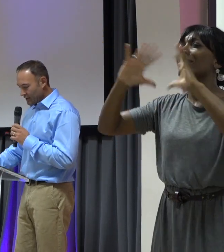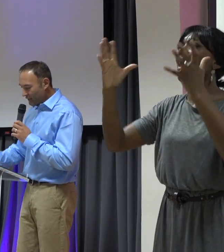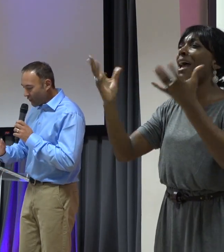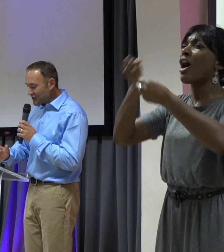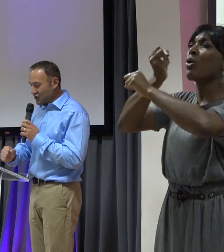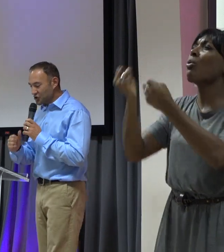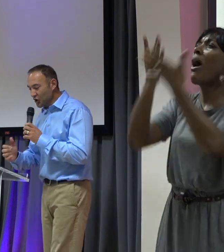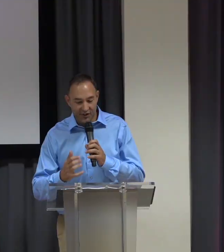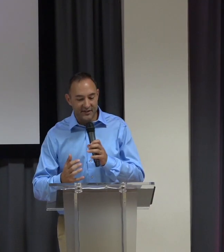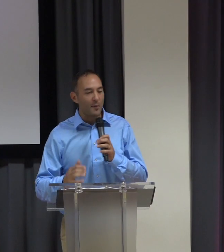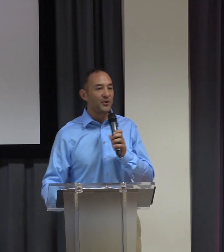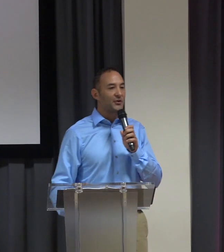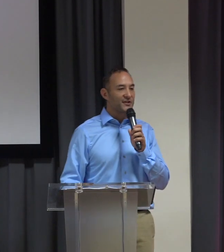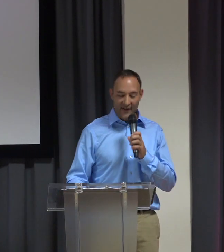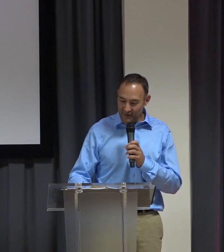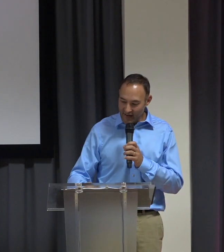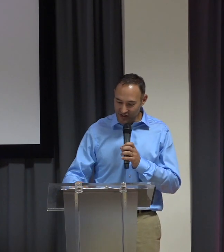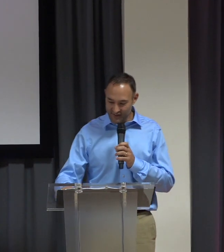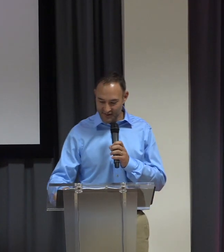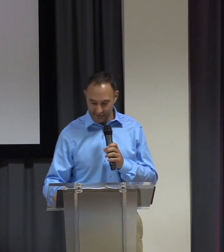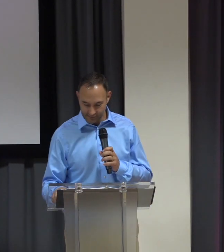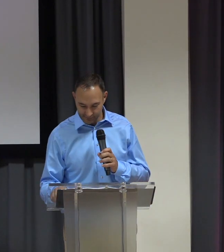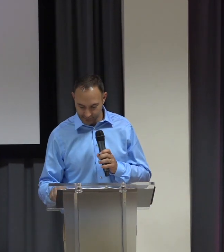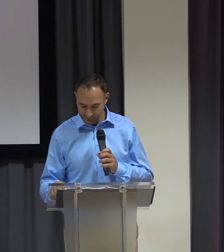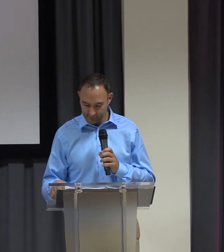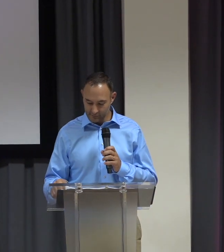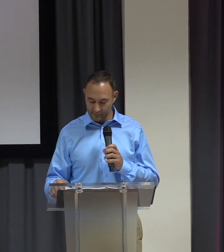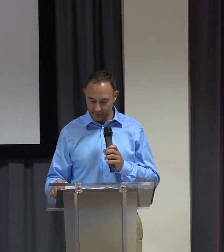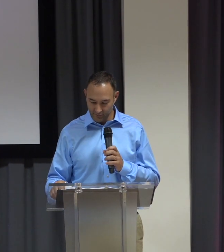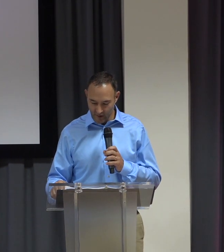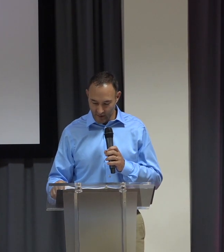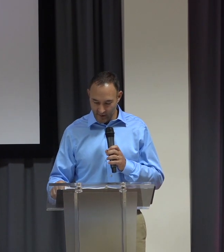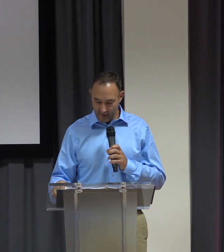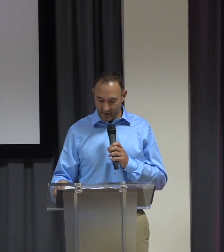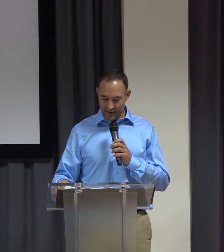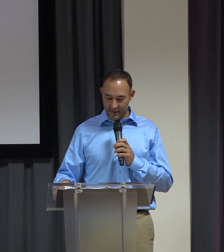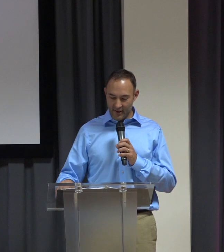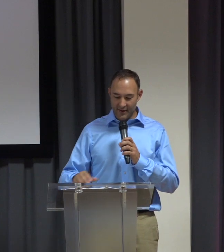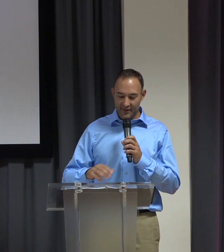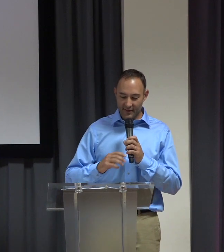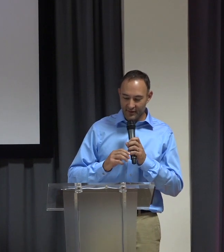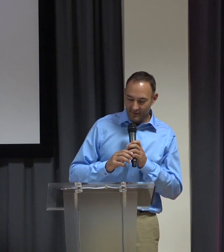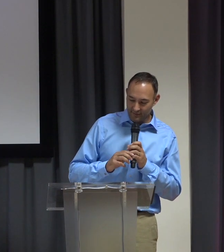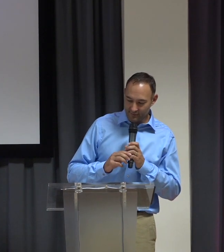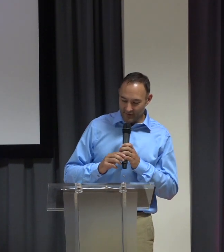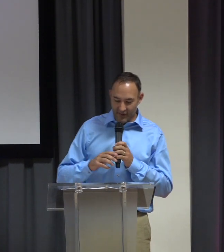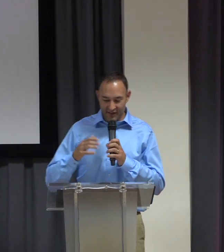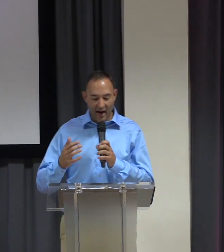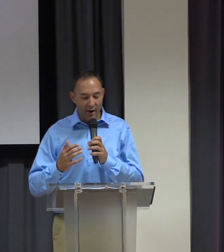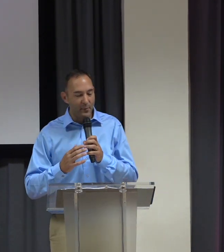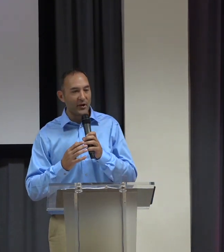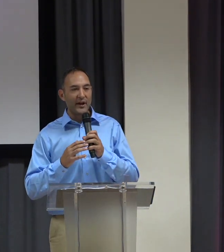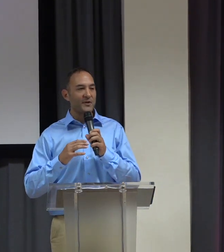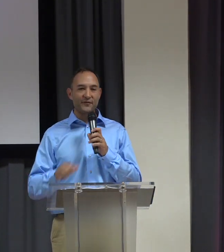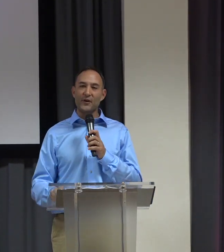gloire. Their voices shook the temple to its foundations, Les portes furent ébranlées dans leurs fondements par la voix qui retentissait, and the